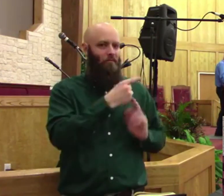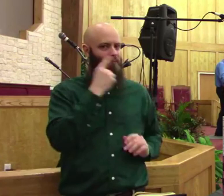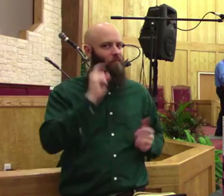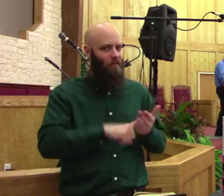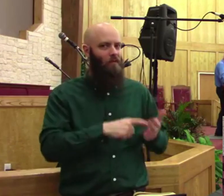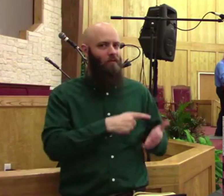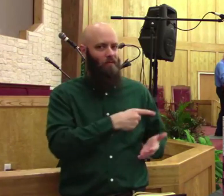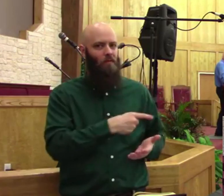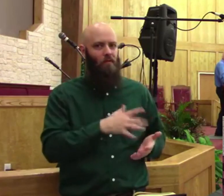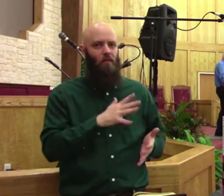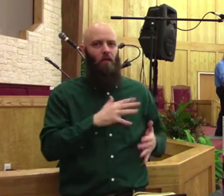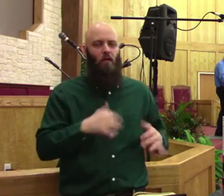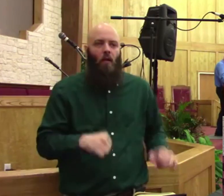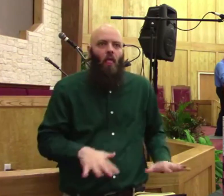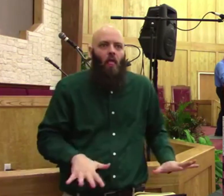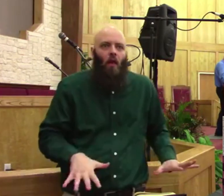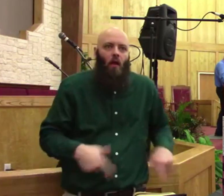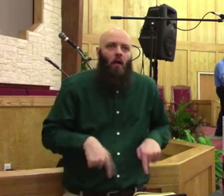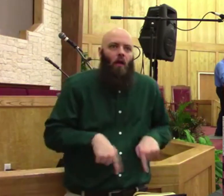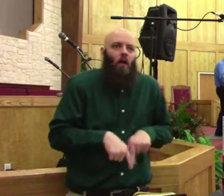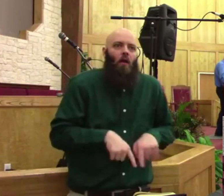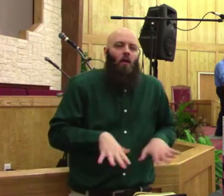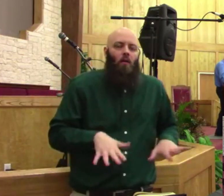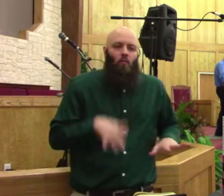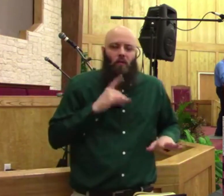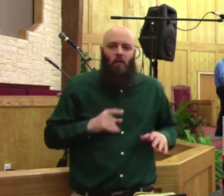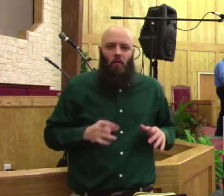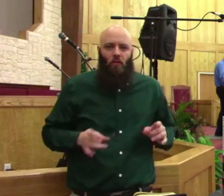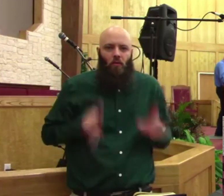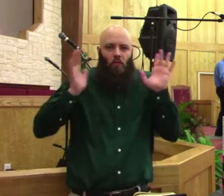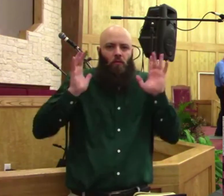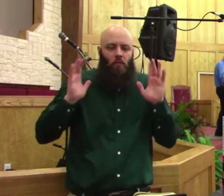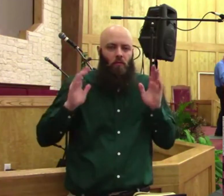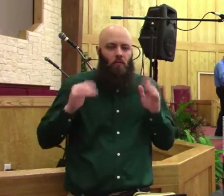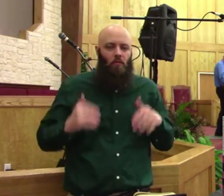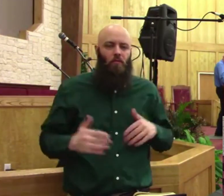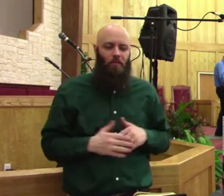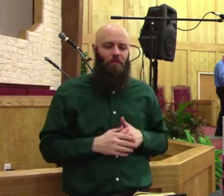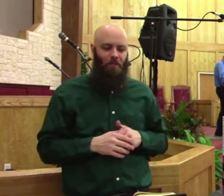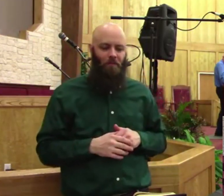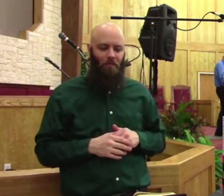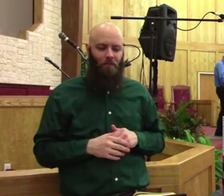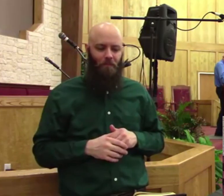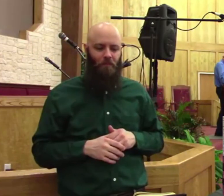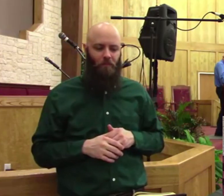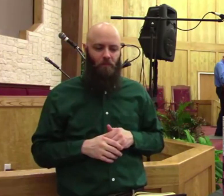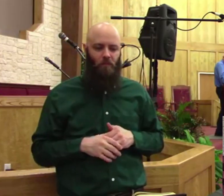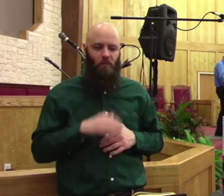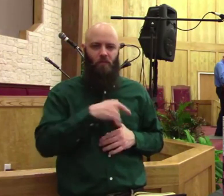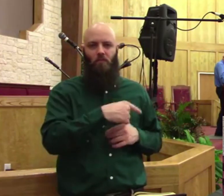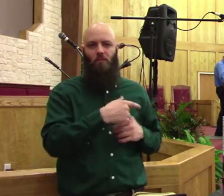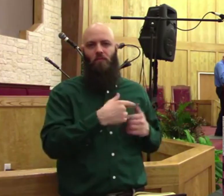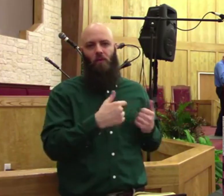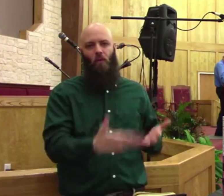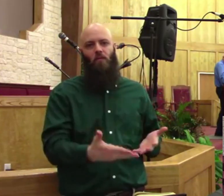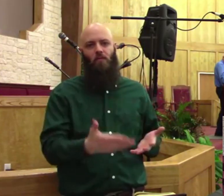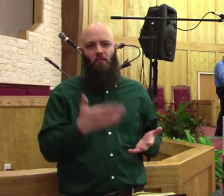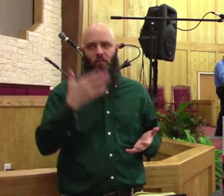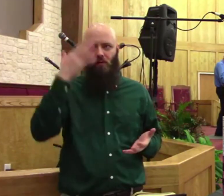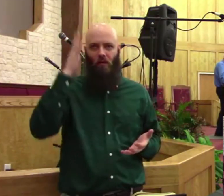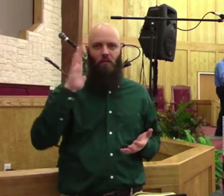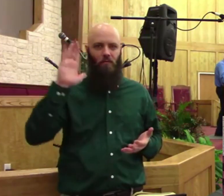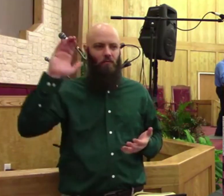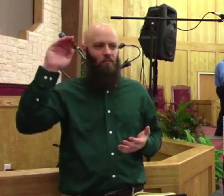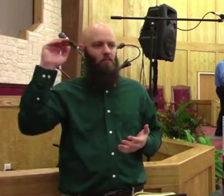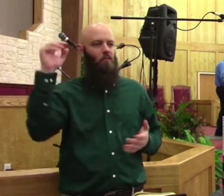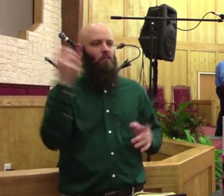is shaken. It's shaken to the core. And that presence of God brings